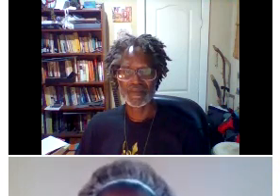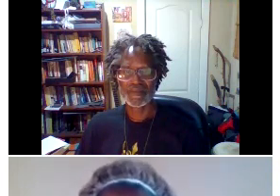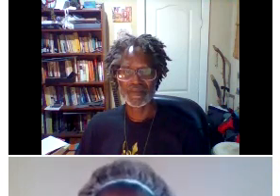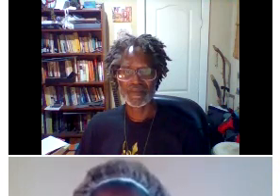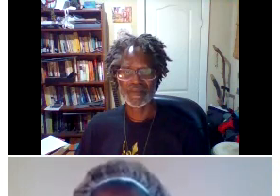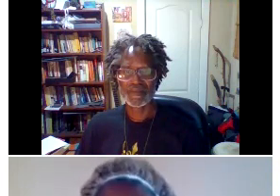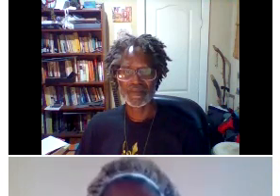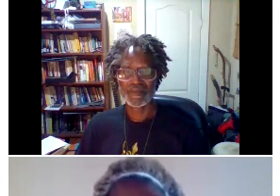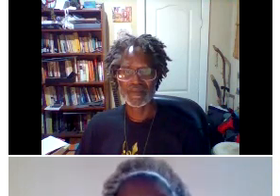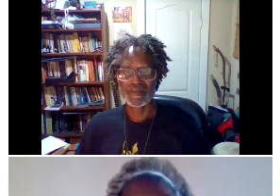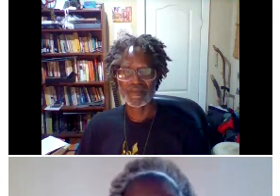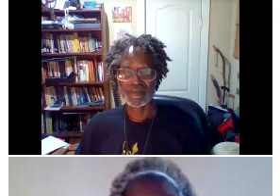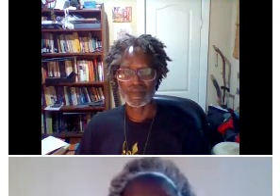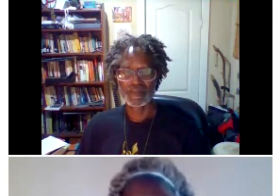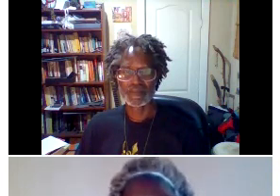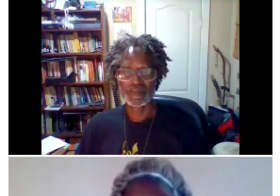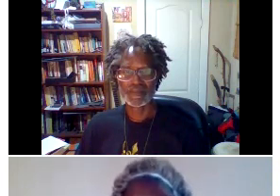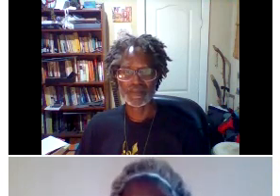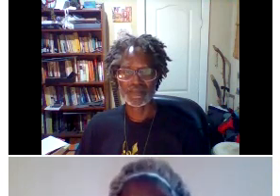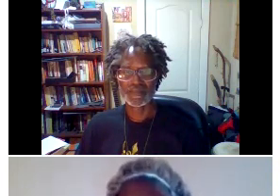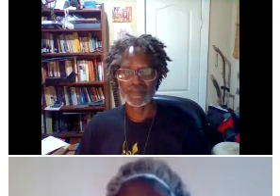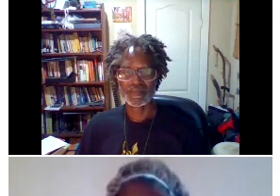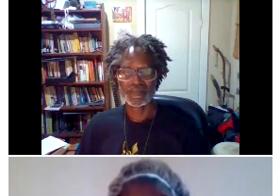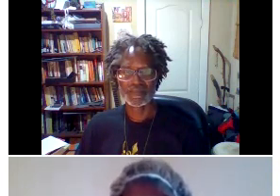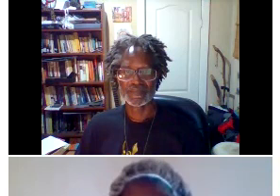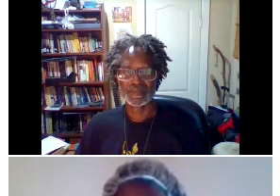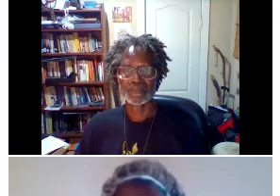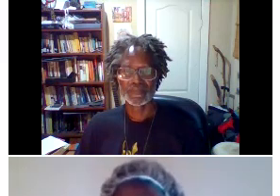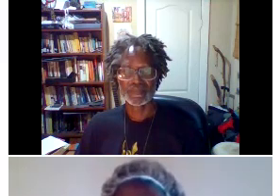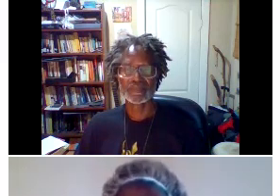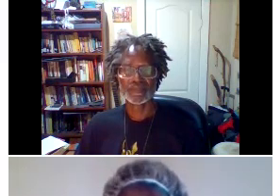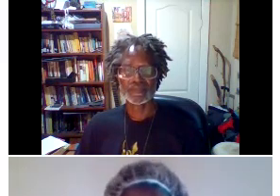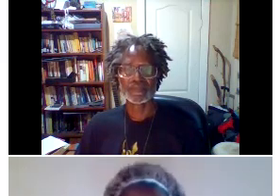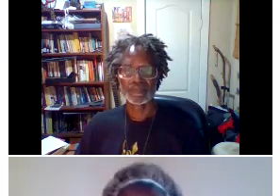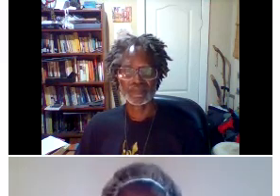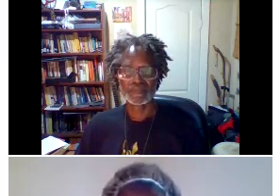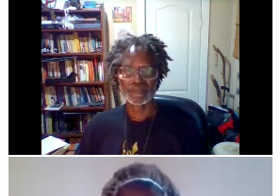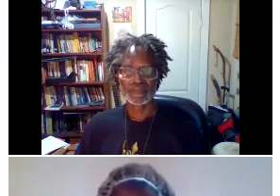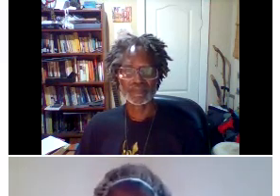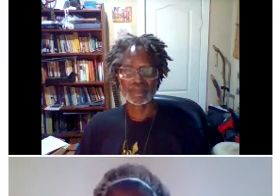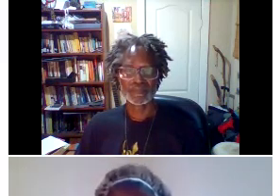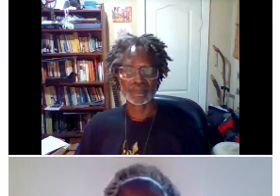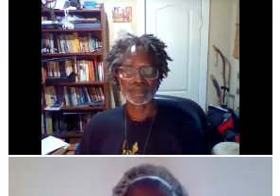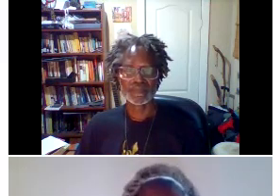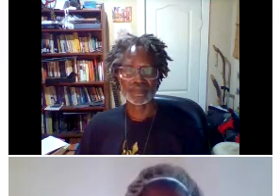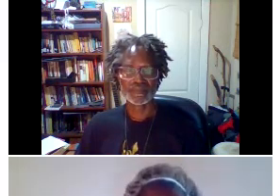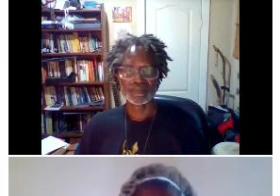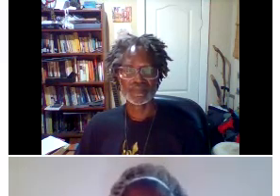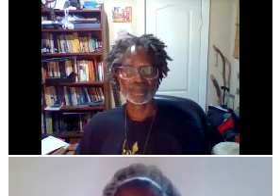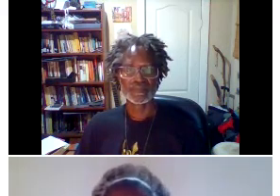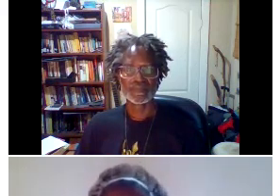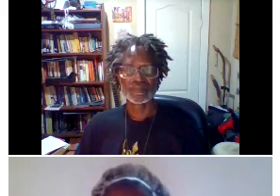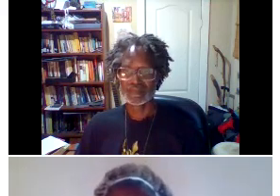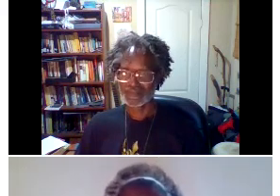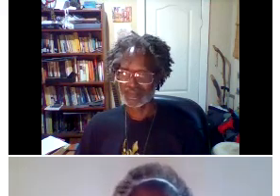I don't know. I feel like it just gave me a whole nother perspective. And I think, and so look, listen, I'm talking